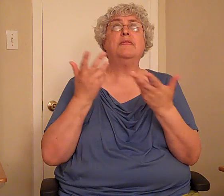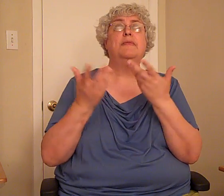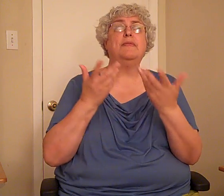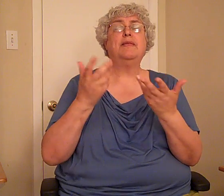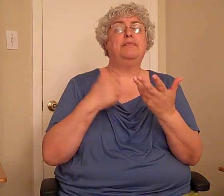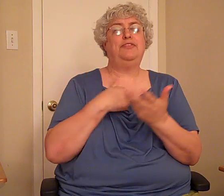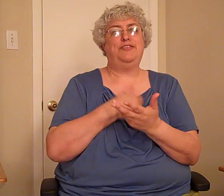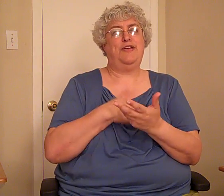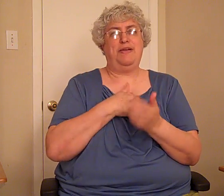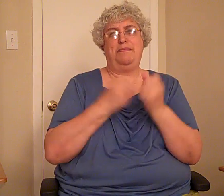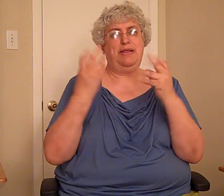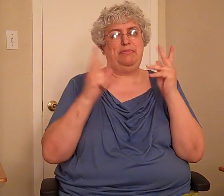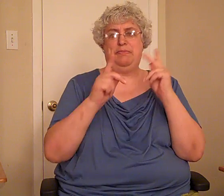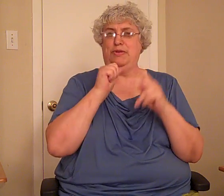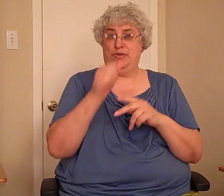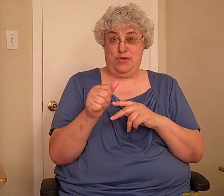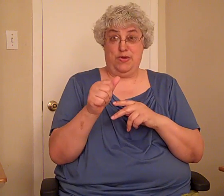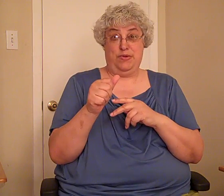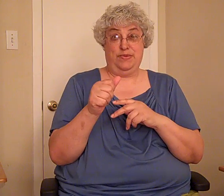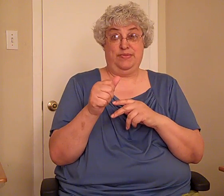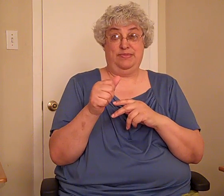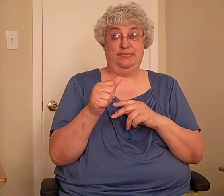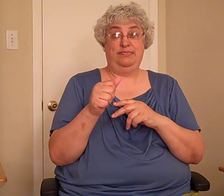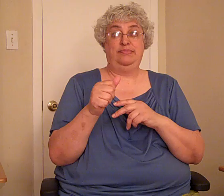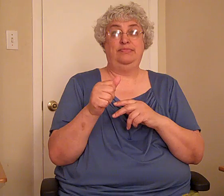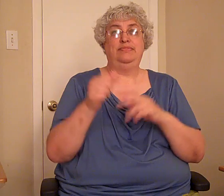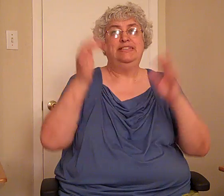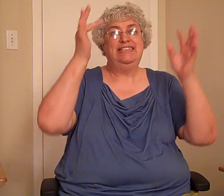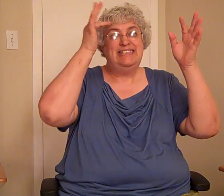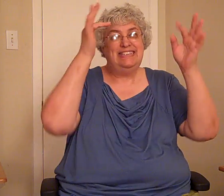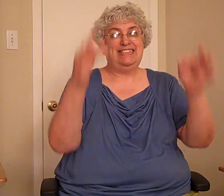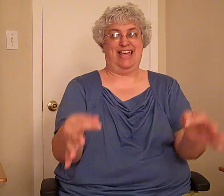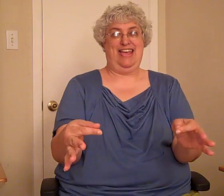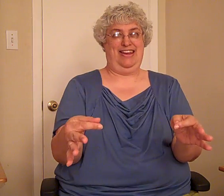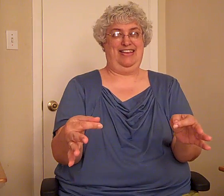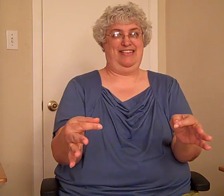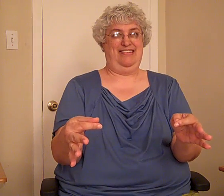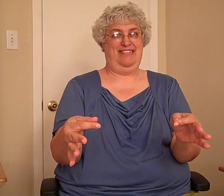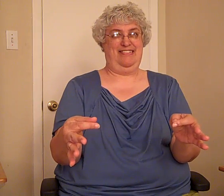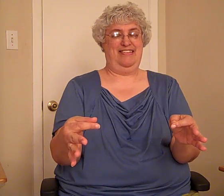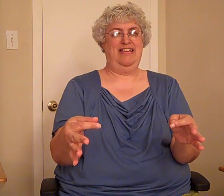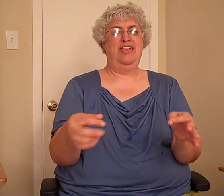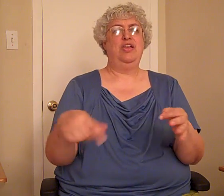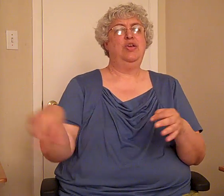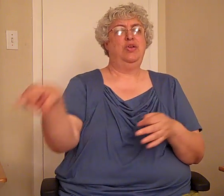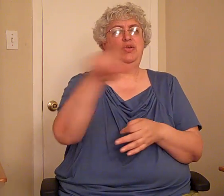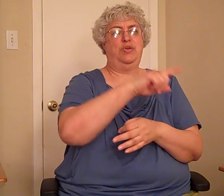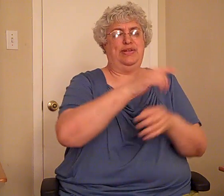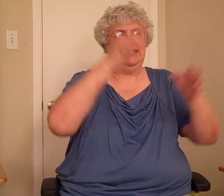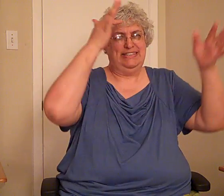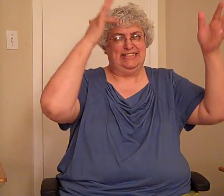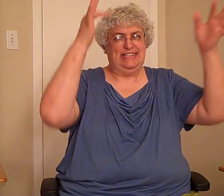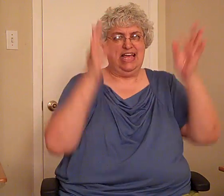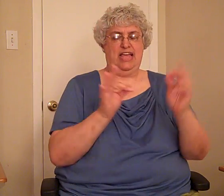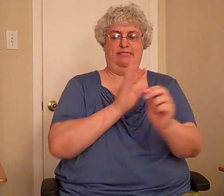unfortunately, a lot of people don't do this, and that is deciding. Making the firm in decision that you